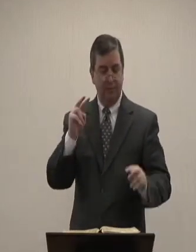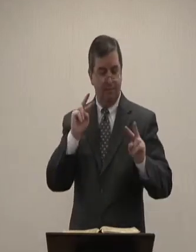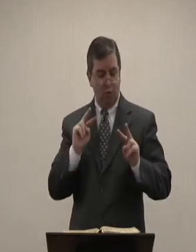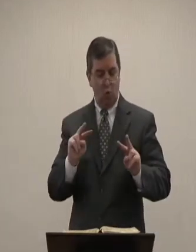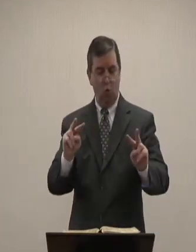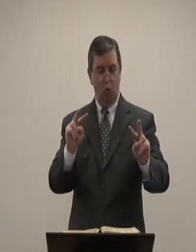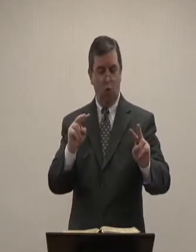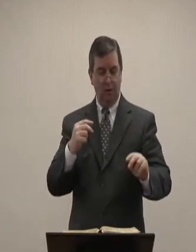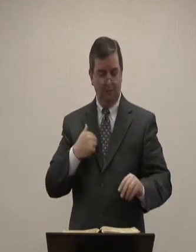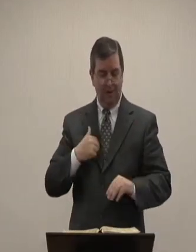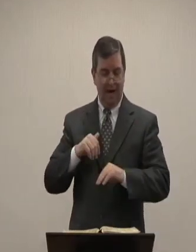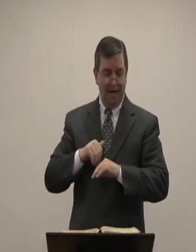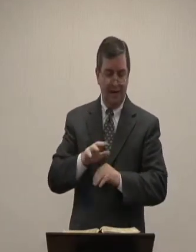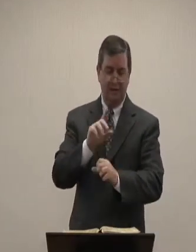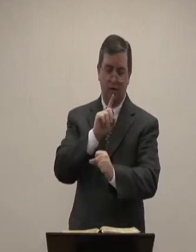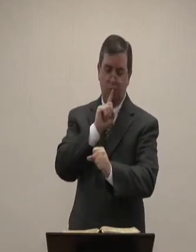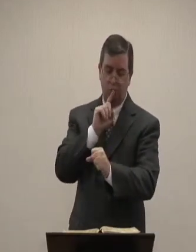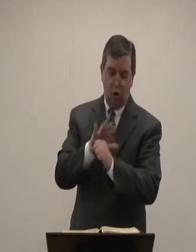important. Now, in verse 49, it says,